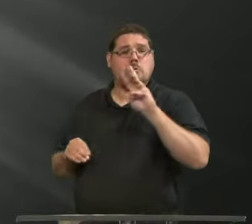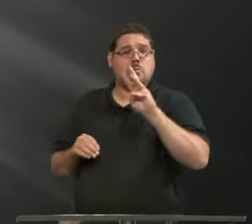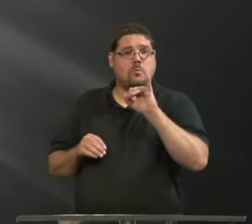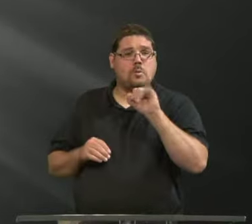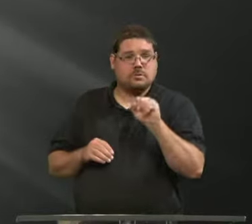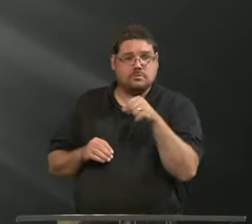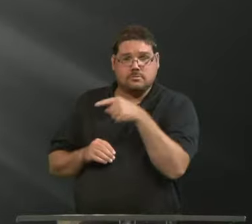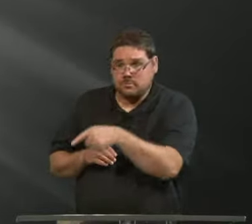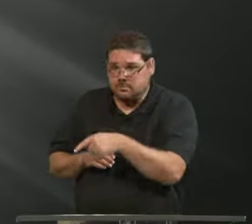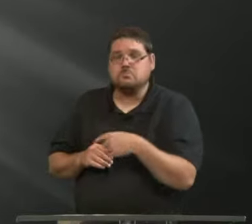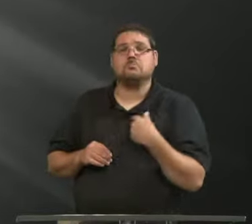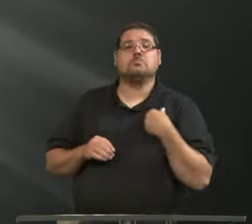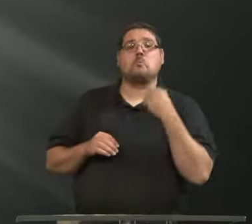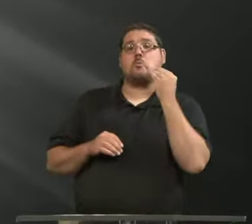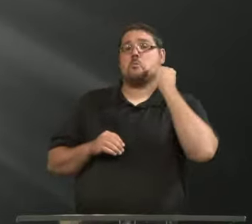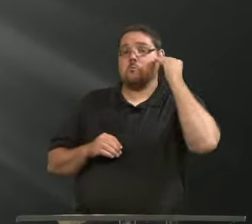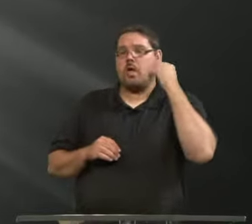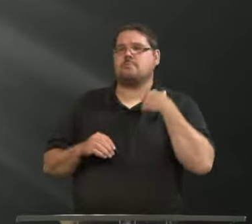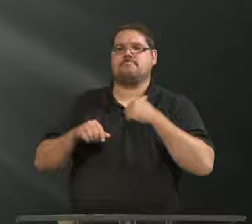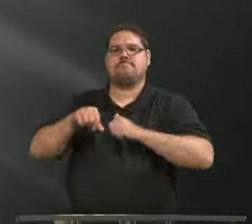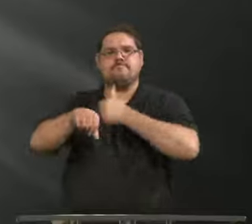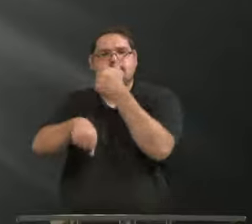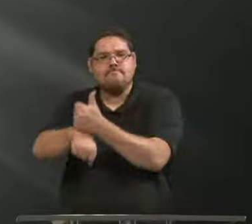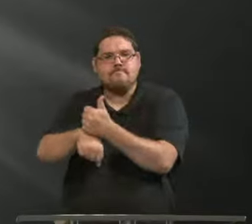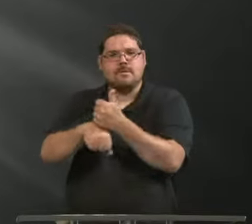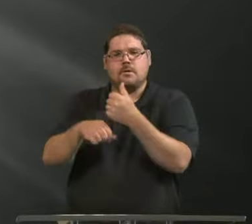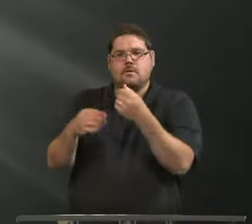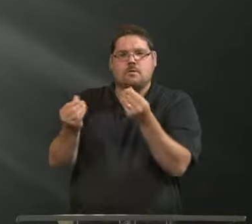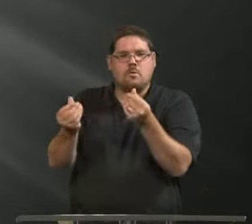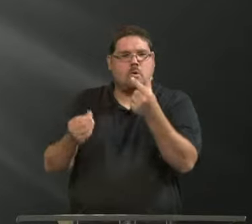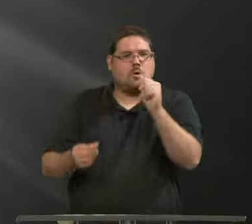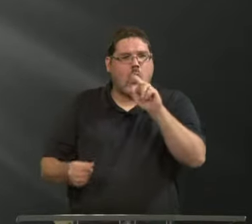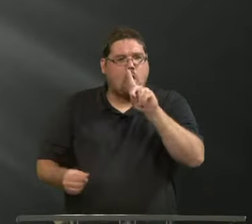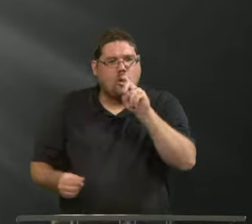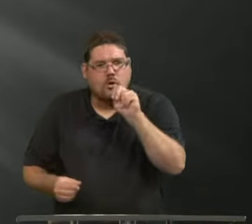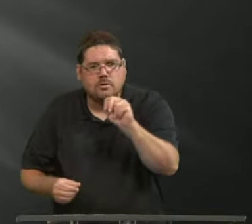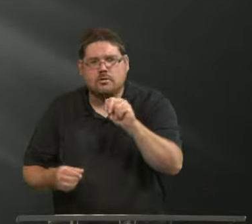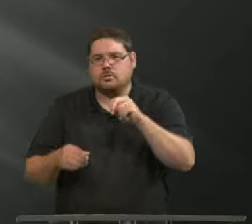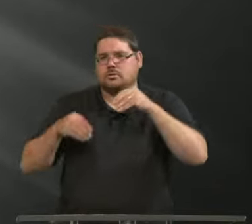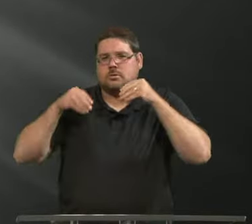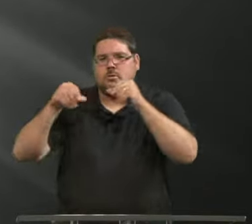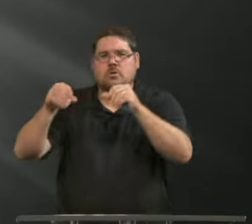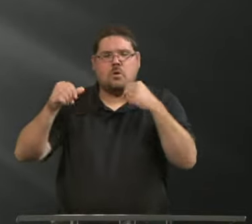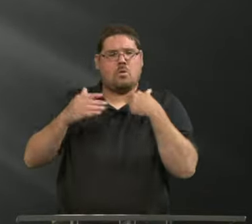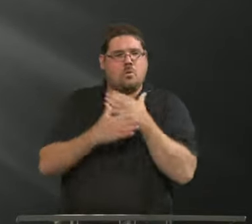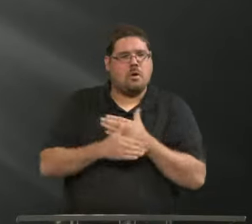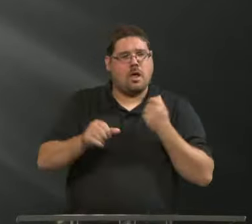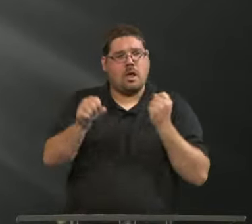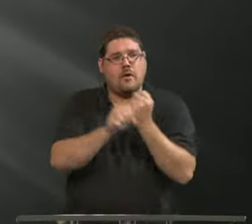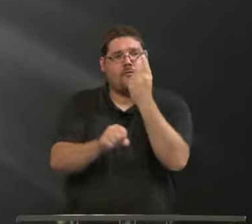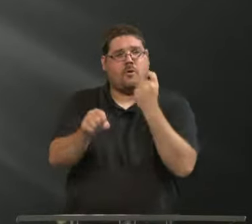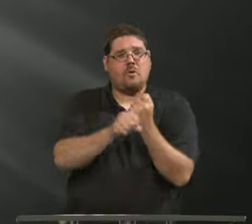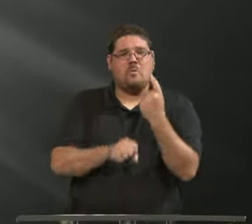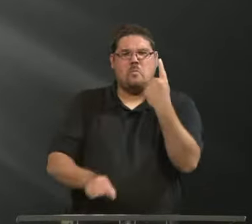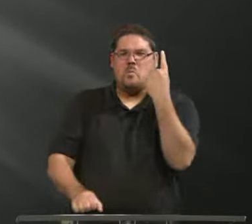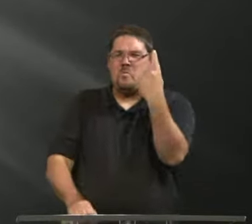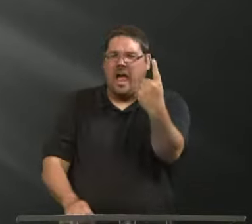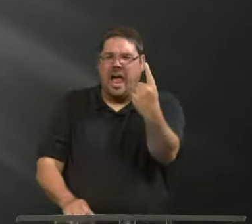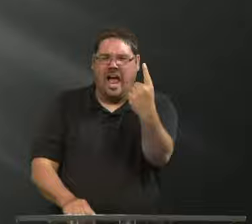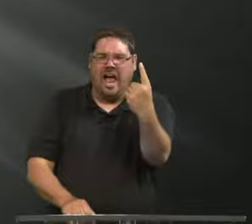it. But when I moved to Wisconsin and established a home there, I set up a garden.